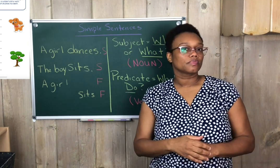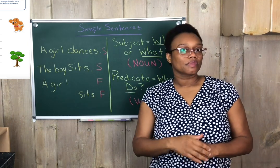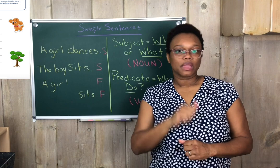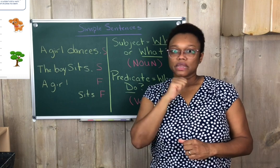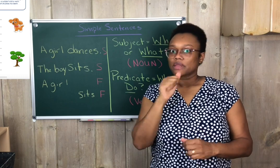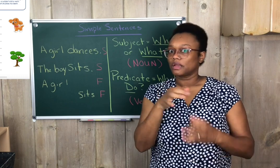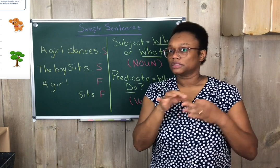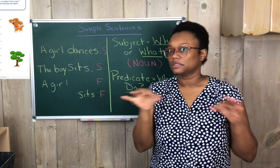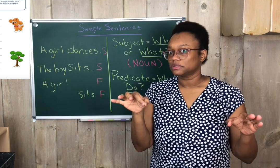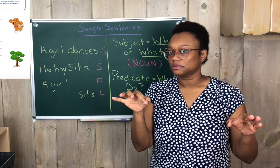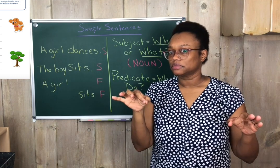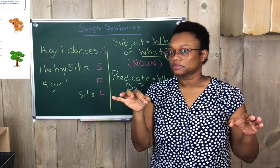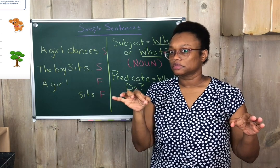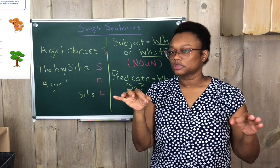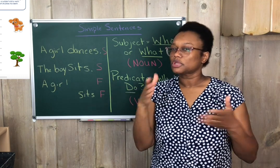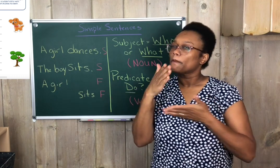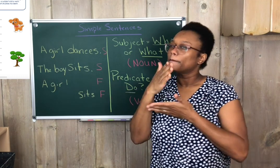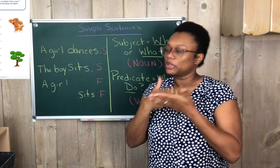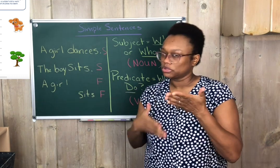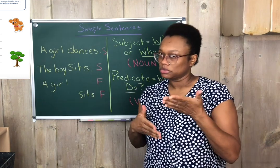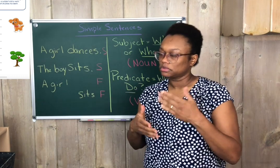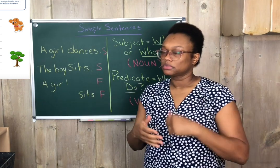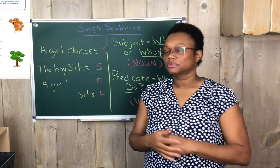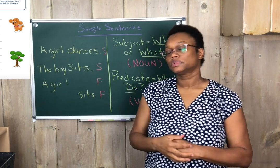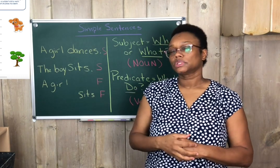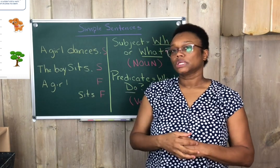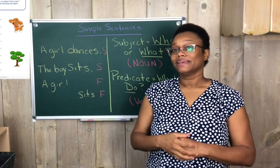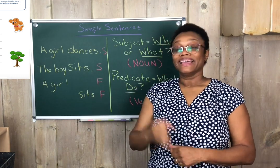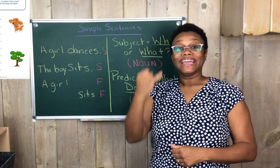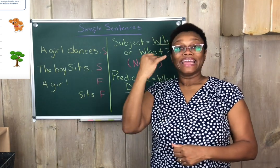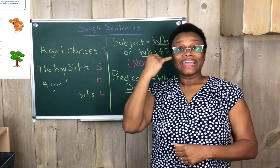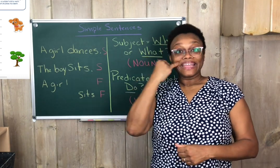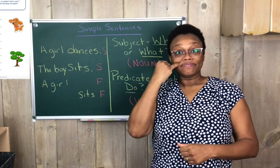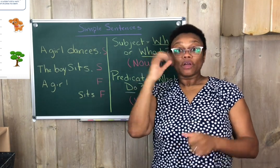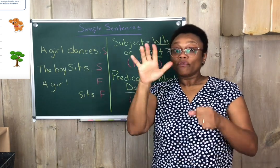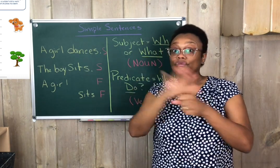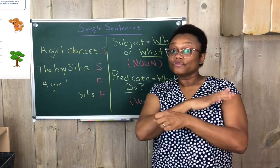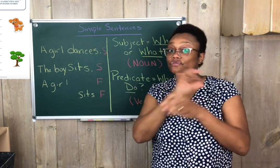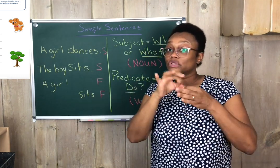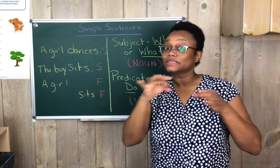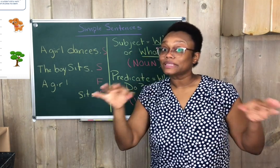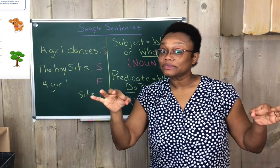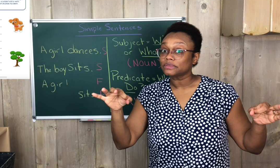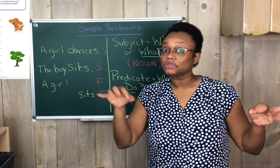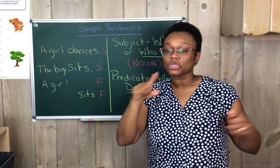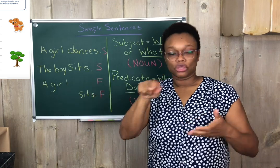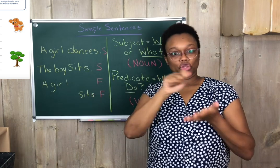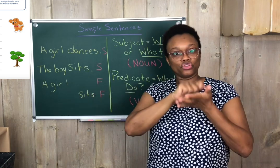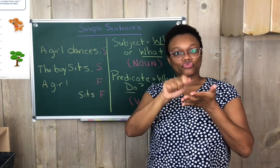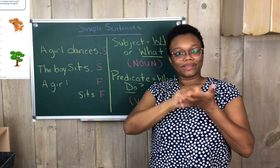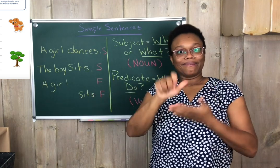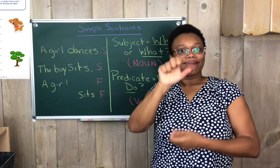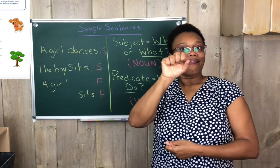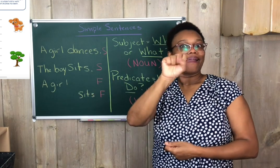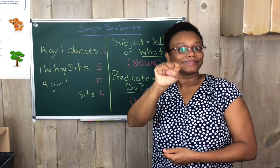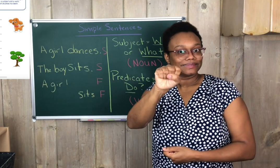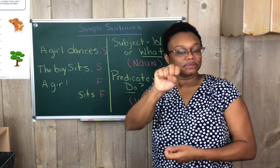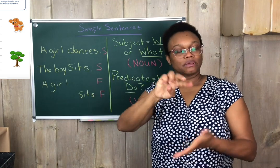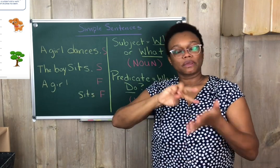So it's not a sentence. It's part of a sentence. If it is a full sentence, then I would